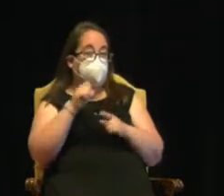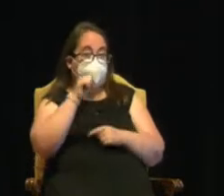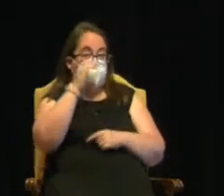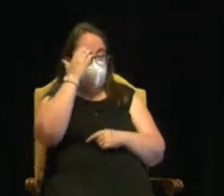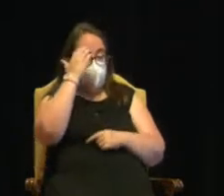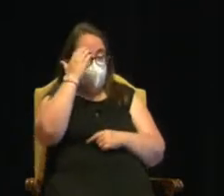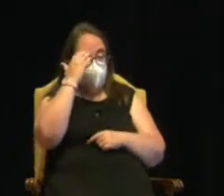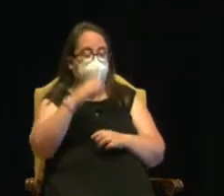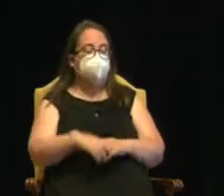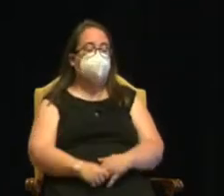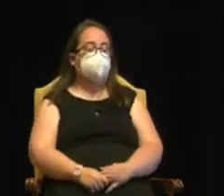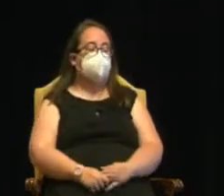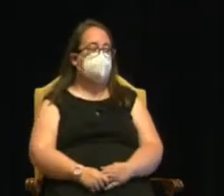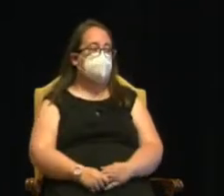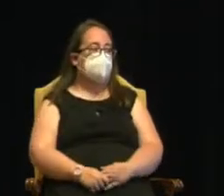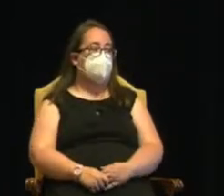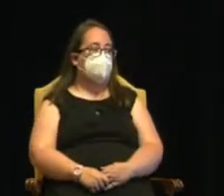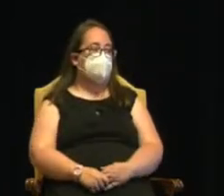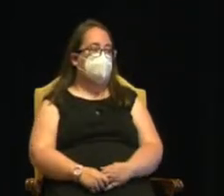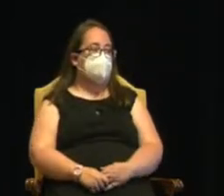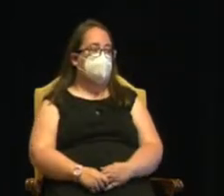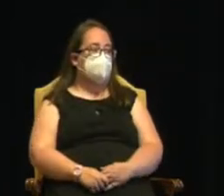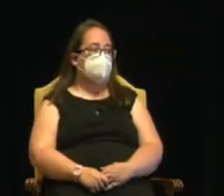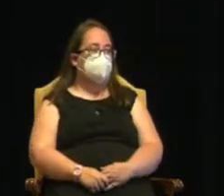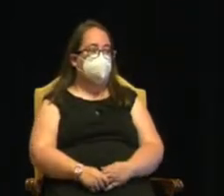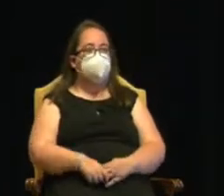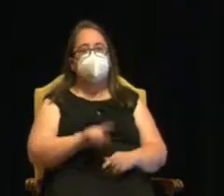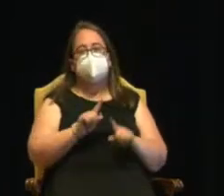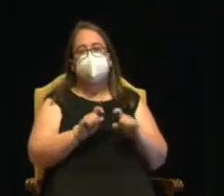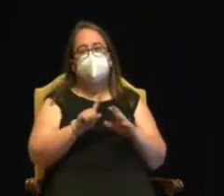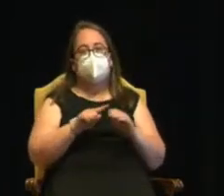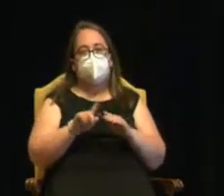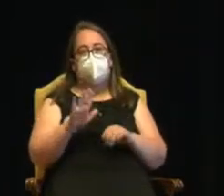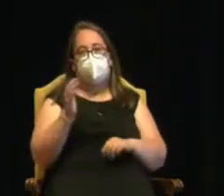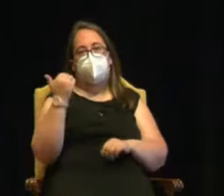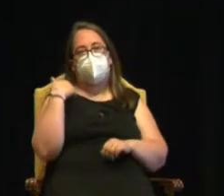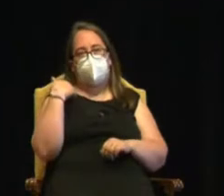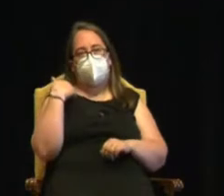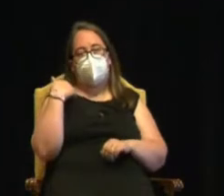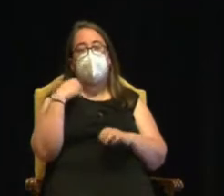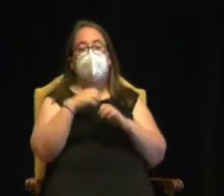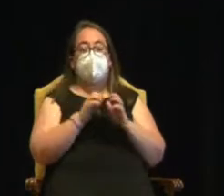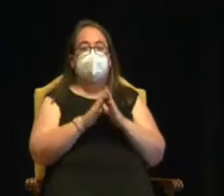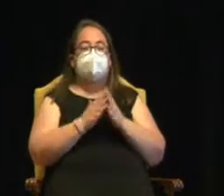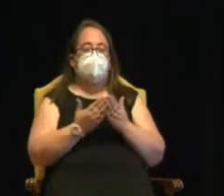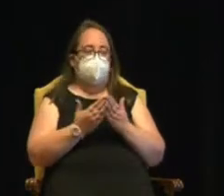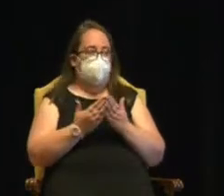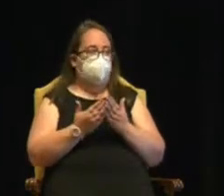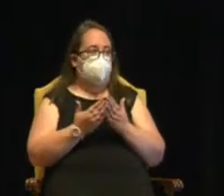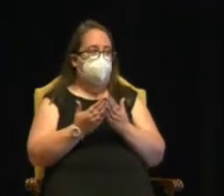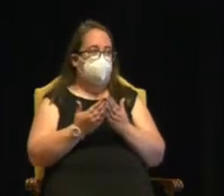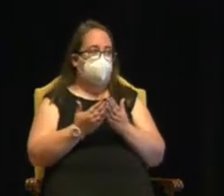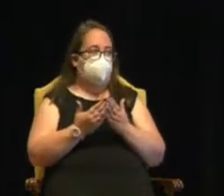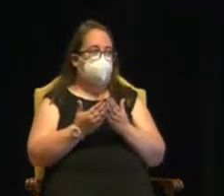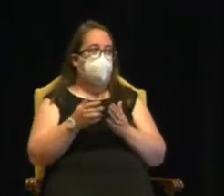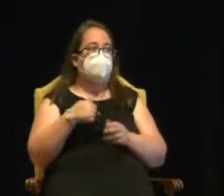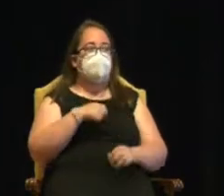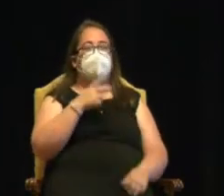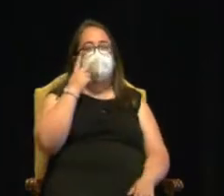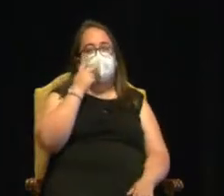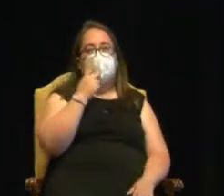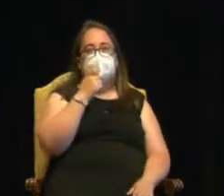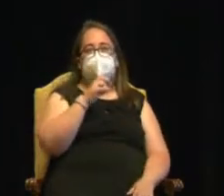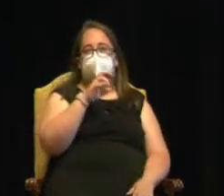consciously, is to find out about their past. In the novel, we see Jerry as a